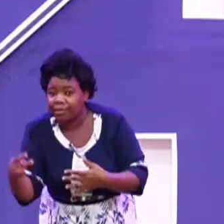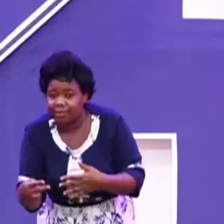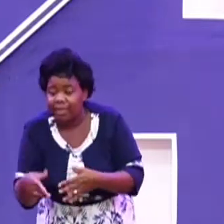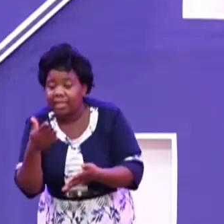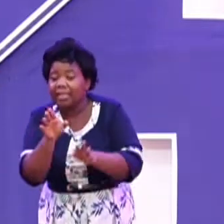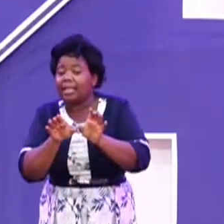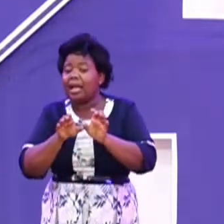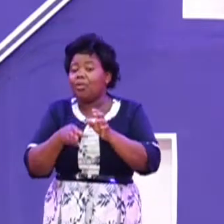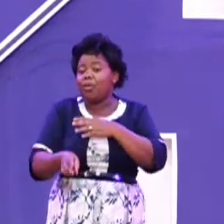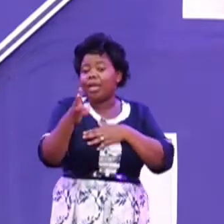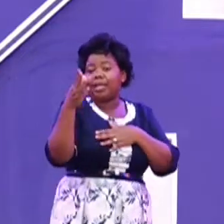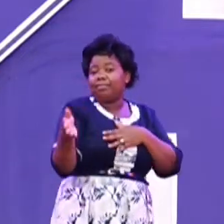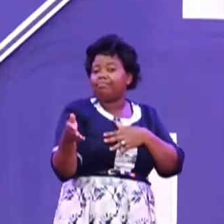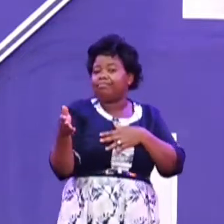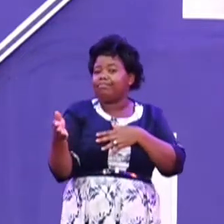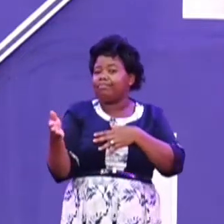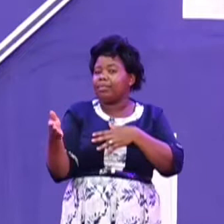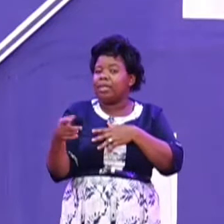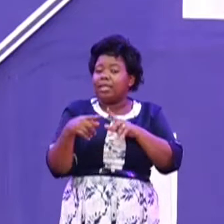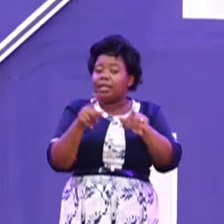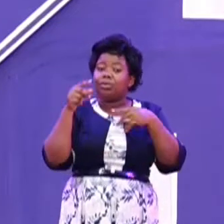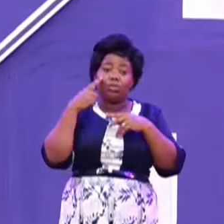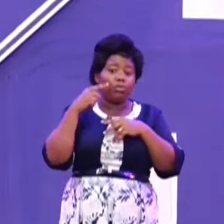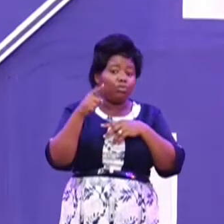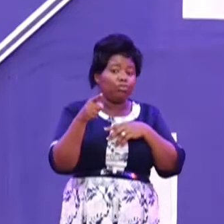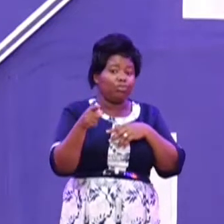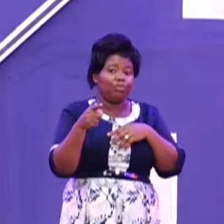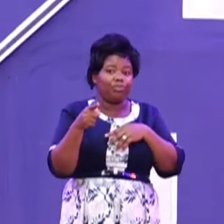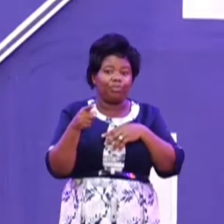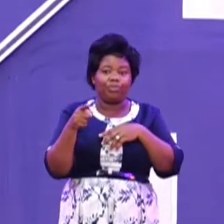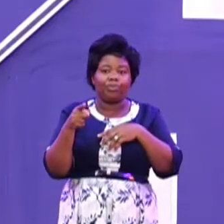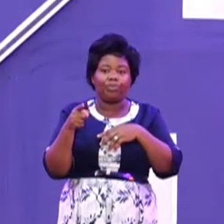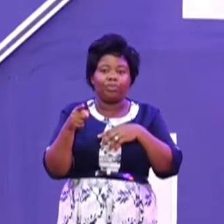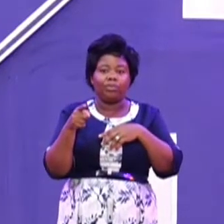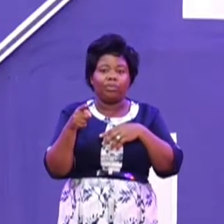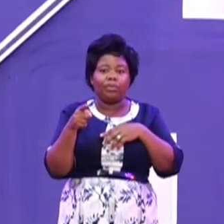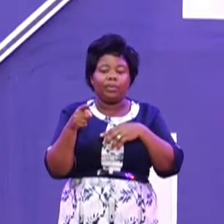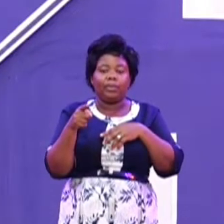fire. There is a criteria that we are going to consider.